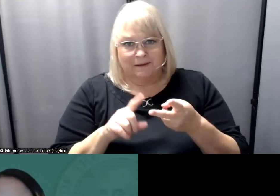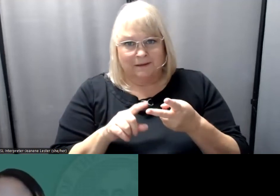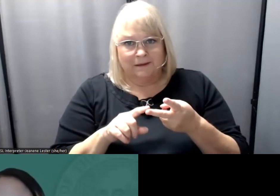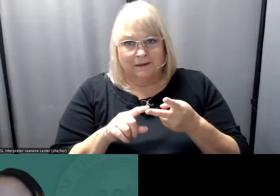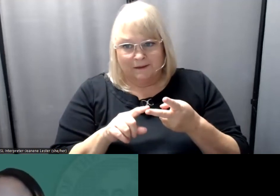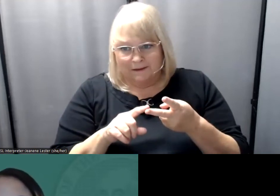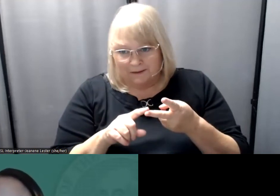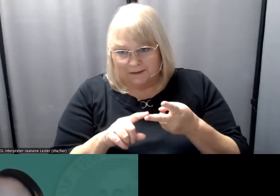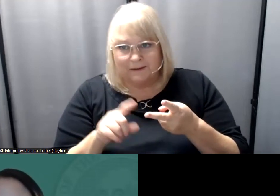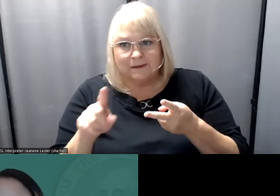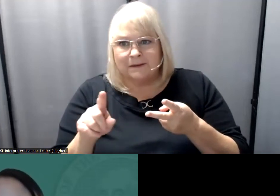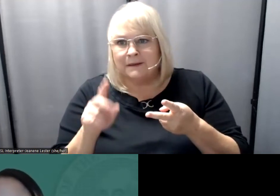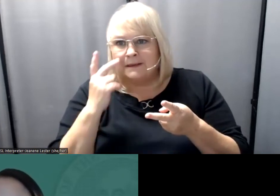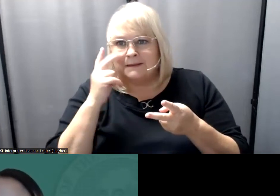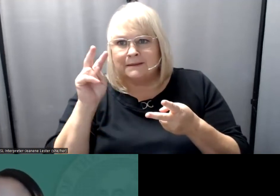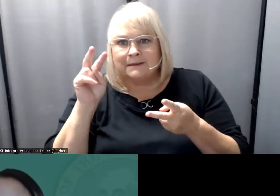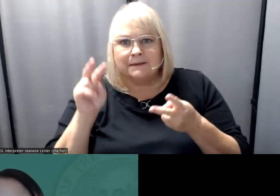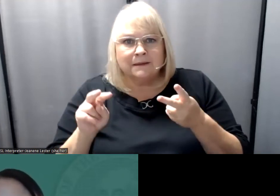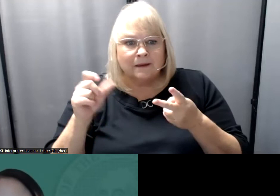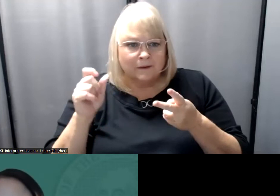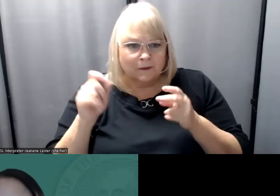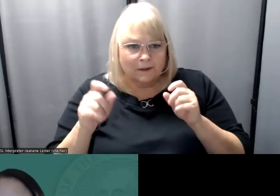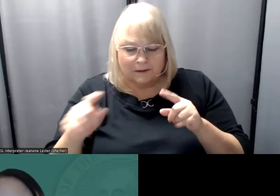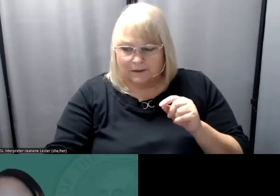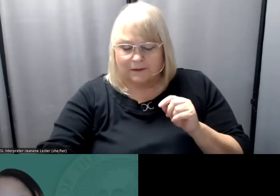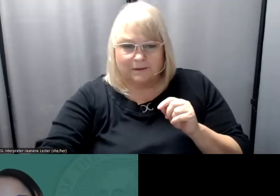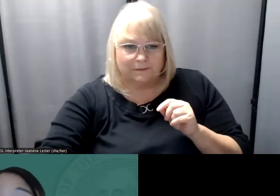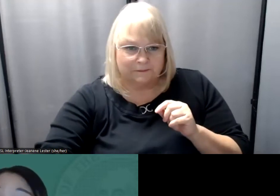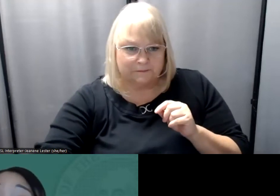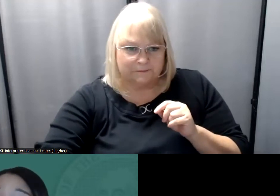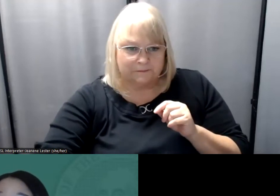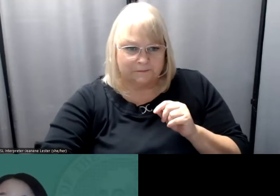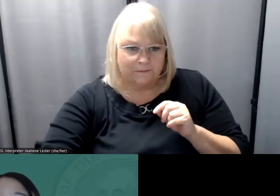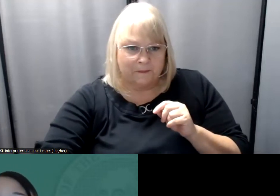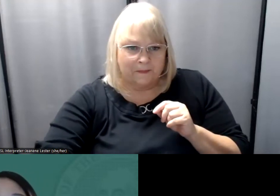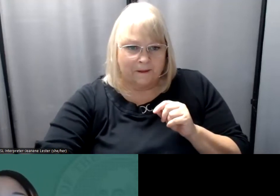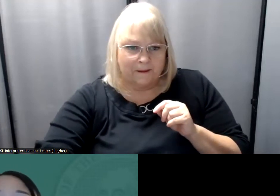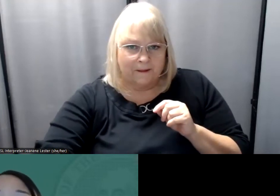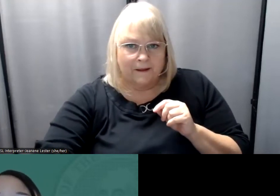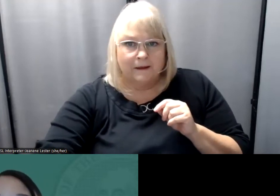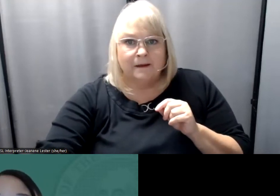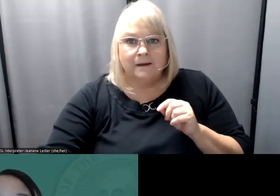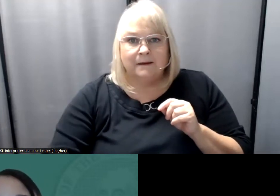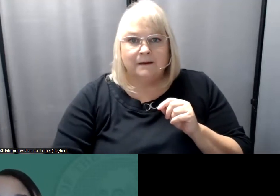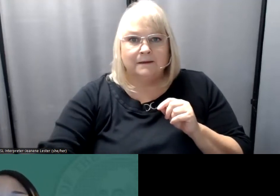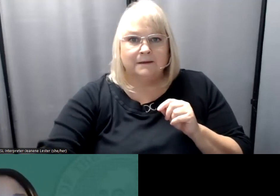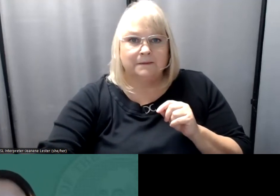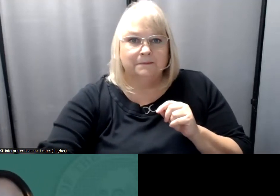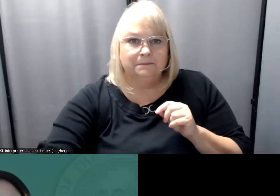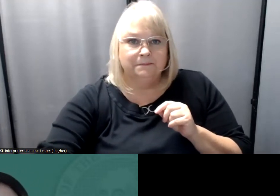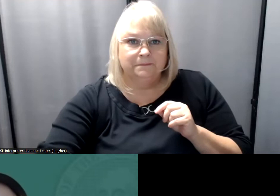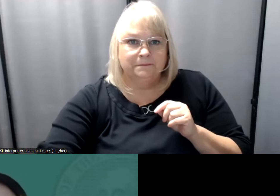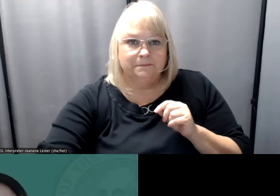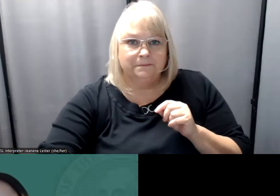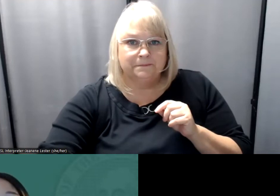See, just kind of jumping around here. One question Danae asked, and I think we all can relate, but what do you do